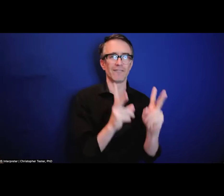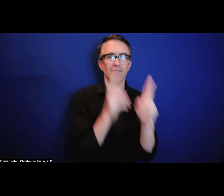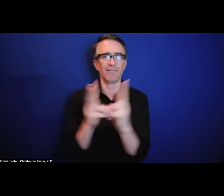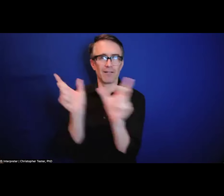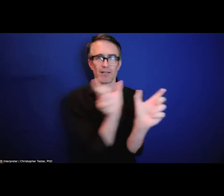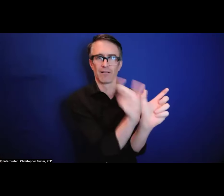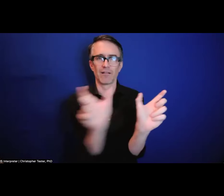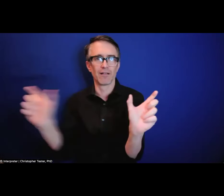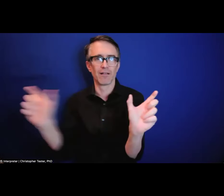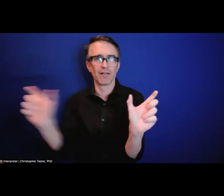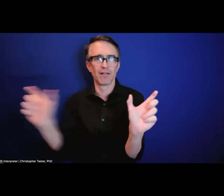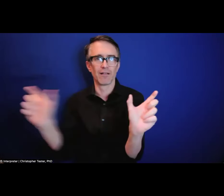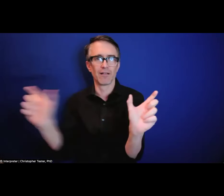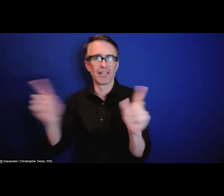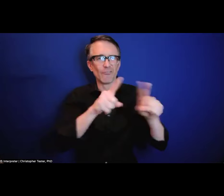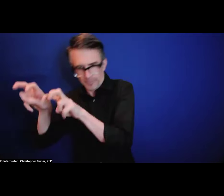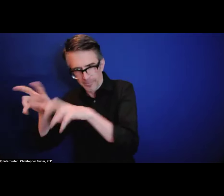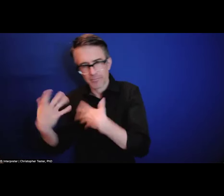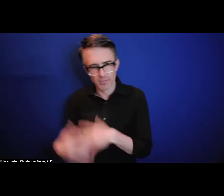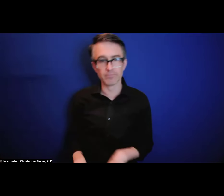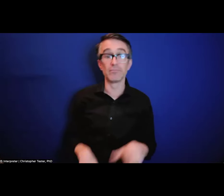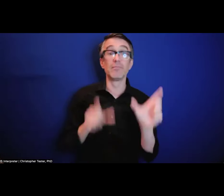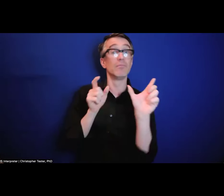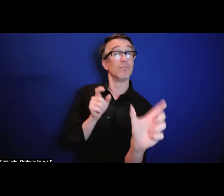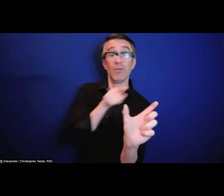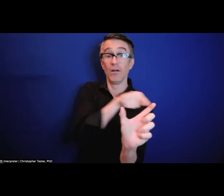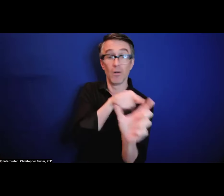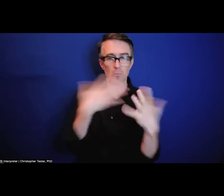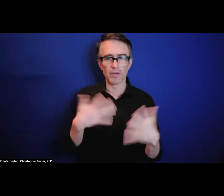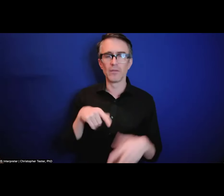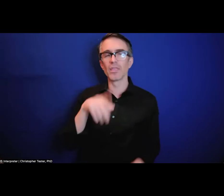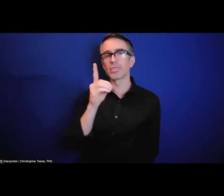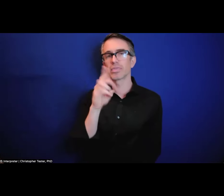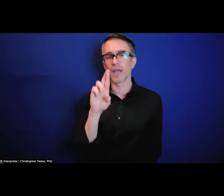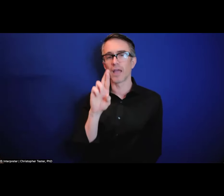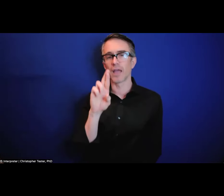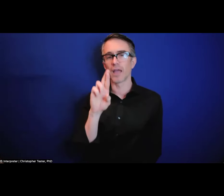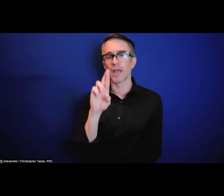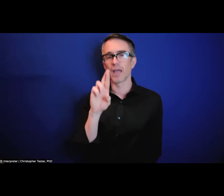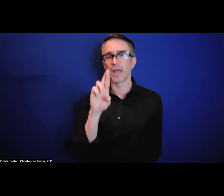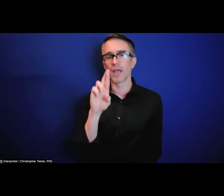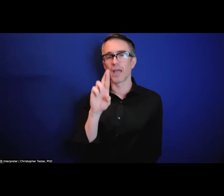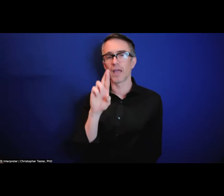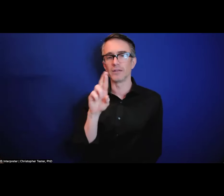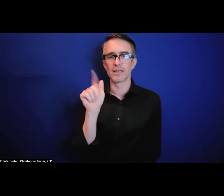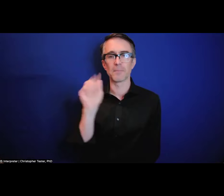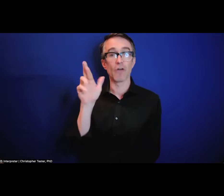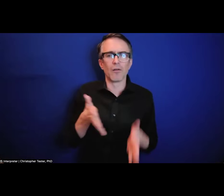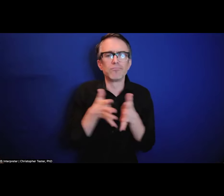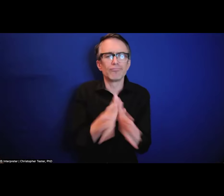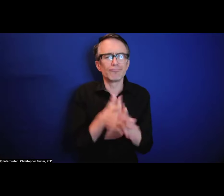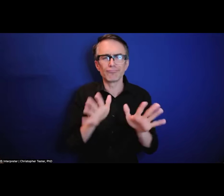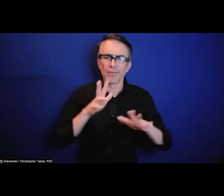by Dr. Kavara, we will be doing a deep dive into the issue of health equity for persons